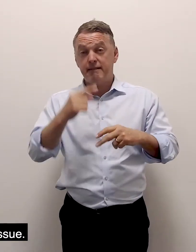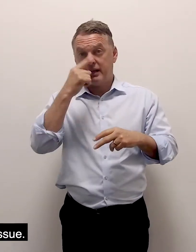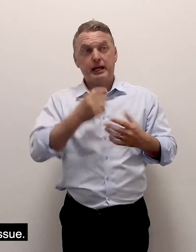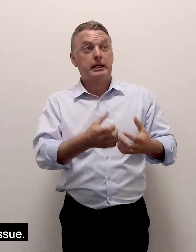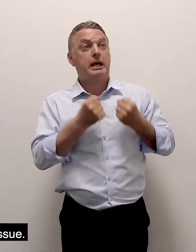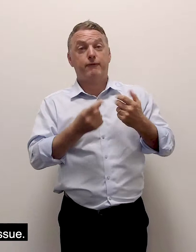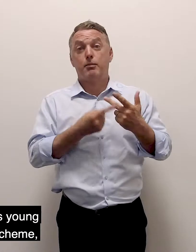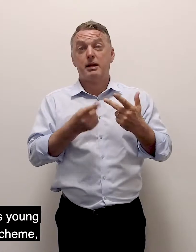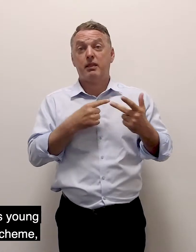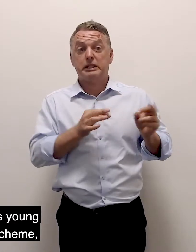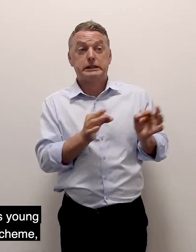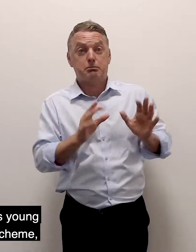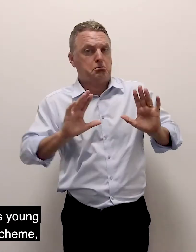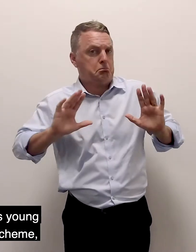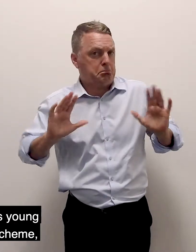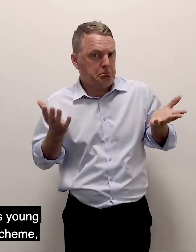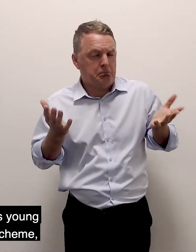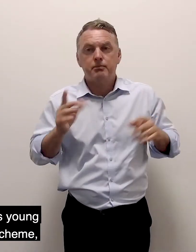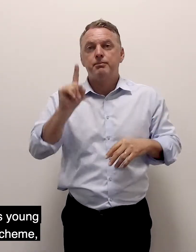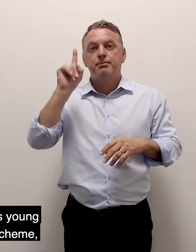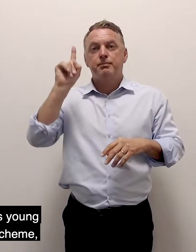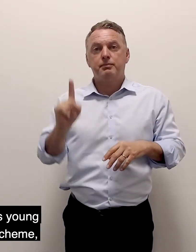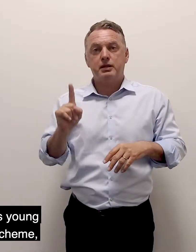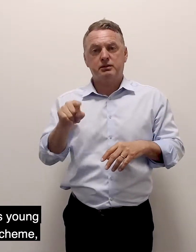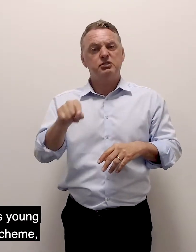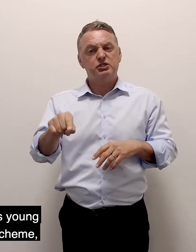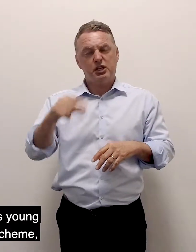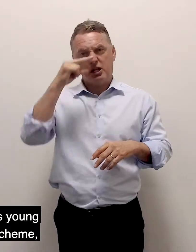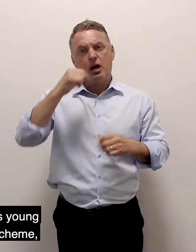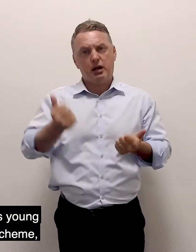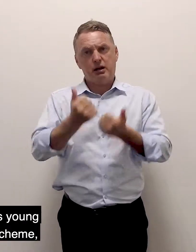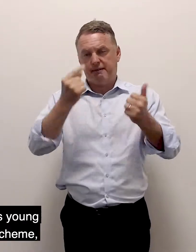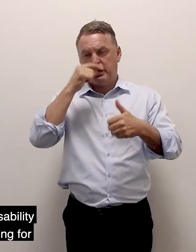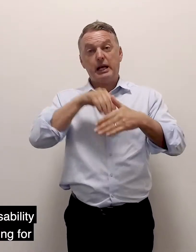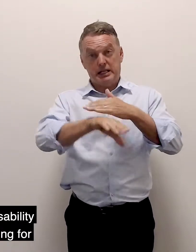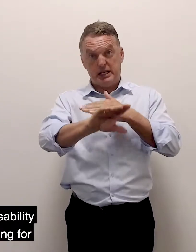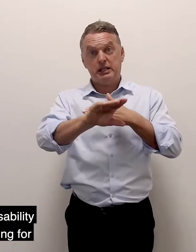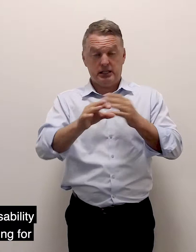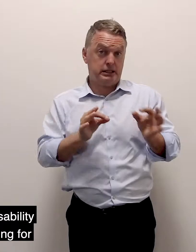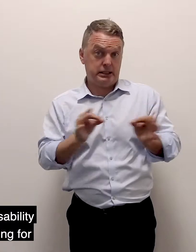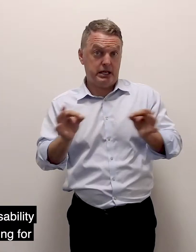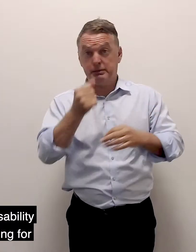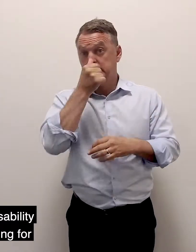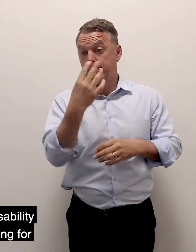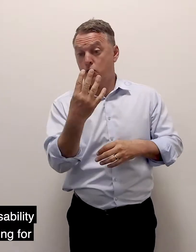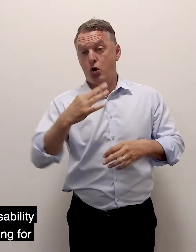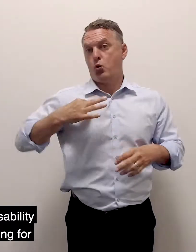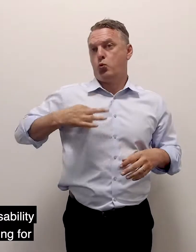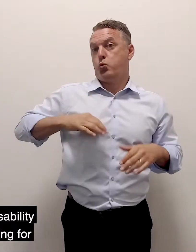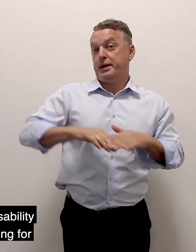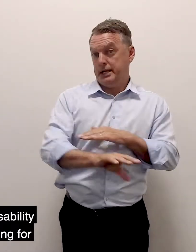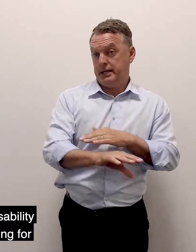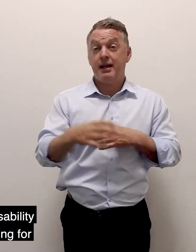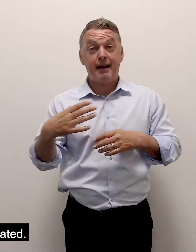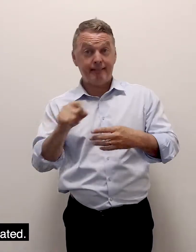different issue. But the point is she's young enough to get into the scheme. She does have a disability, but what